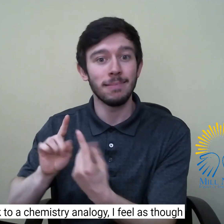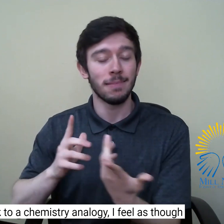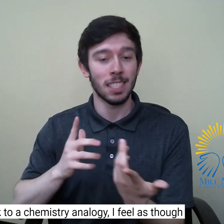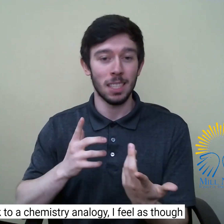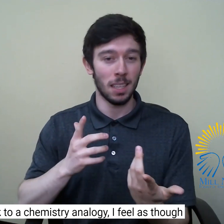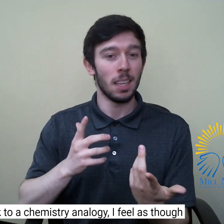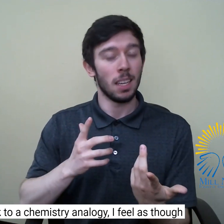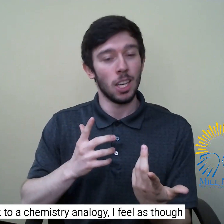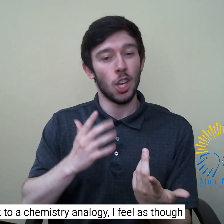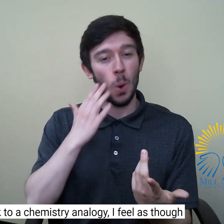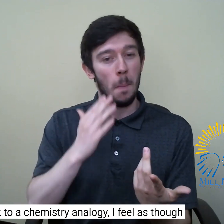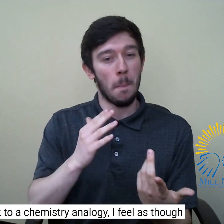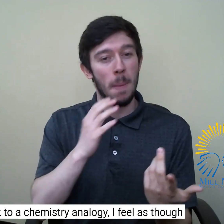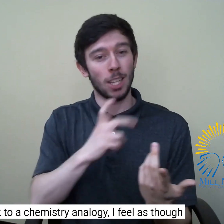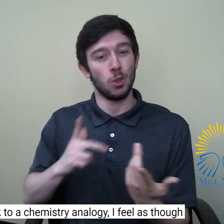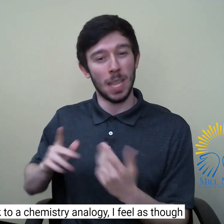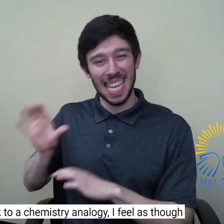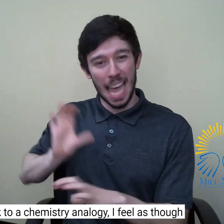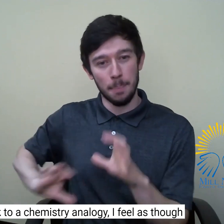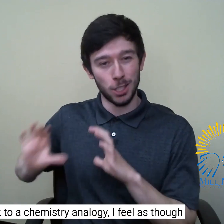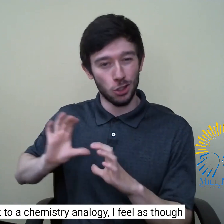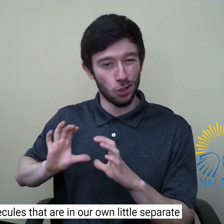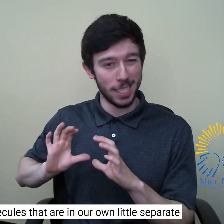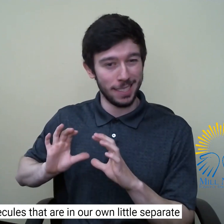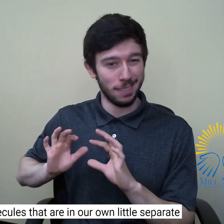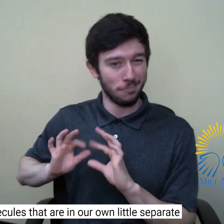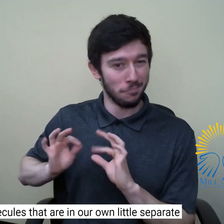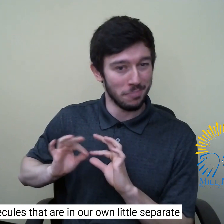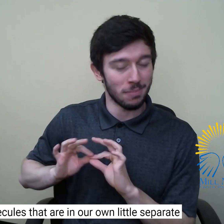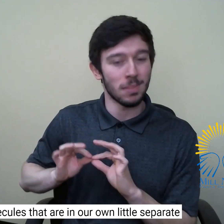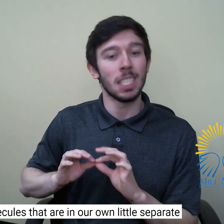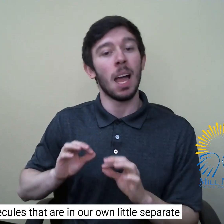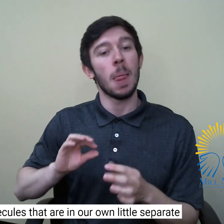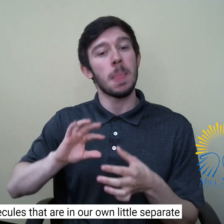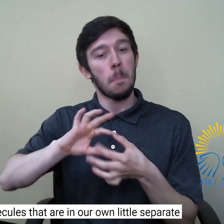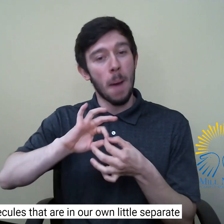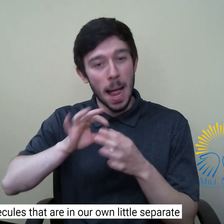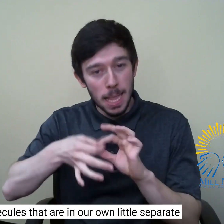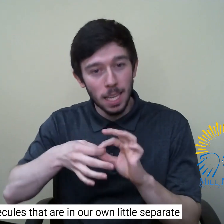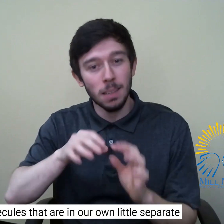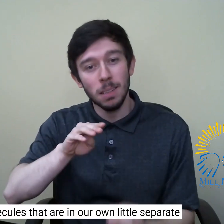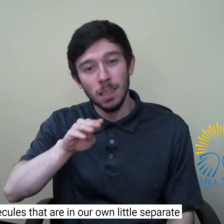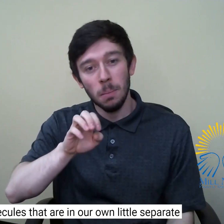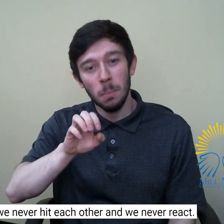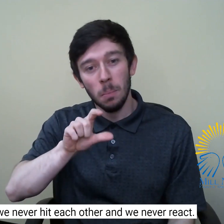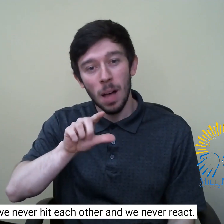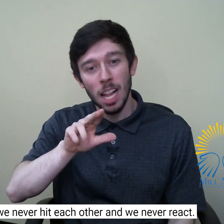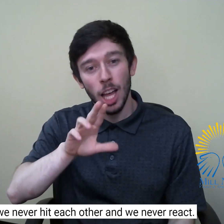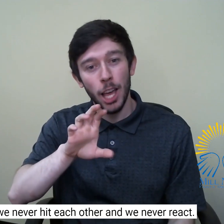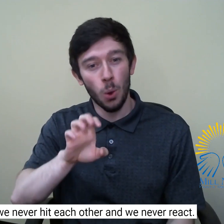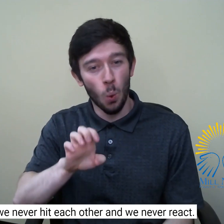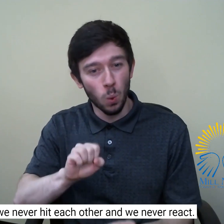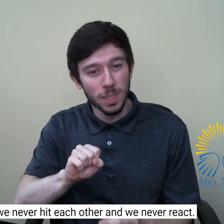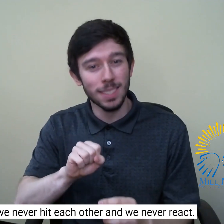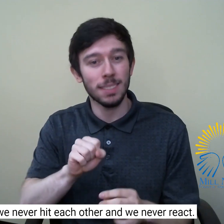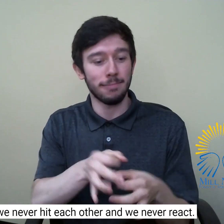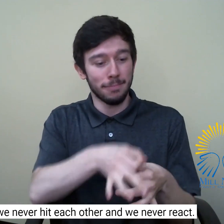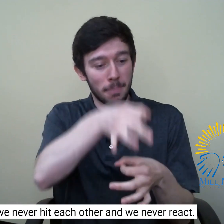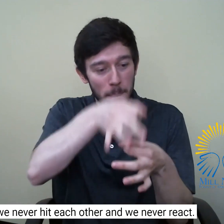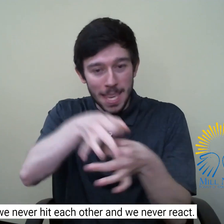back to a chemistry analogy, I feel as though we're molecules that are in our own little separate beakers, and we never hit each other, we